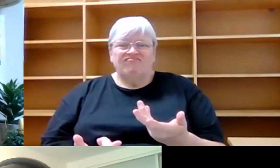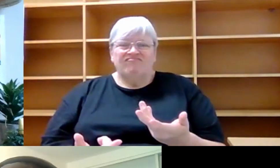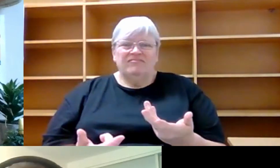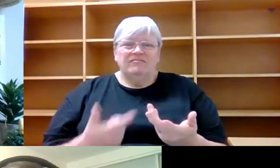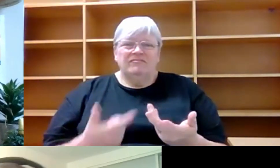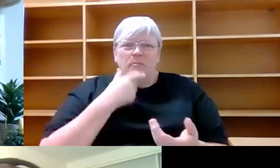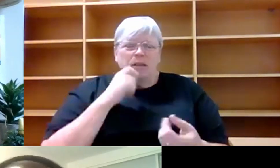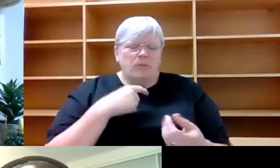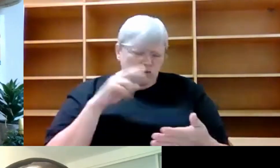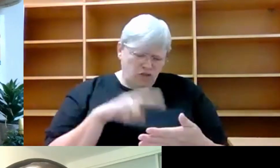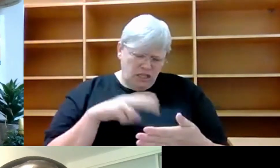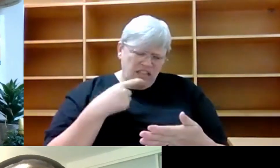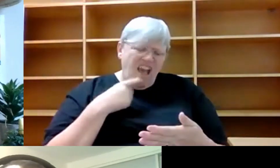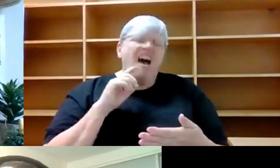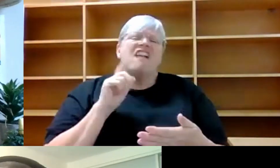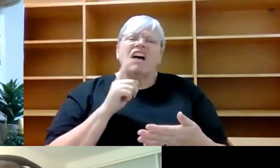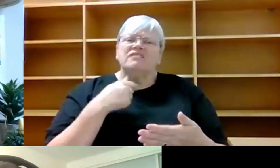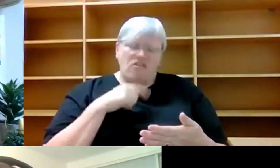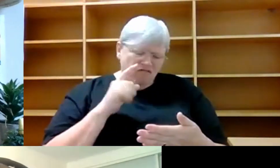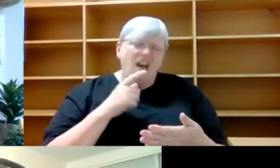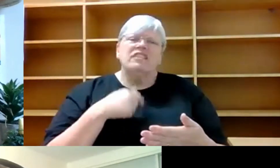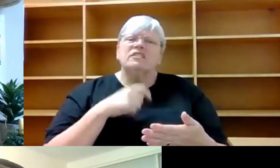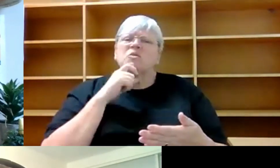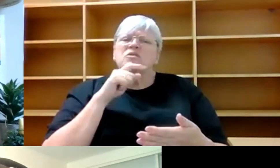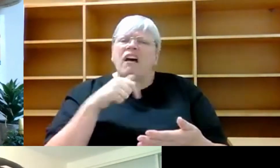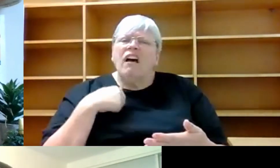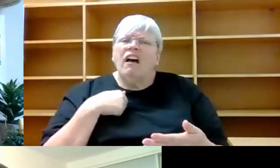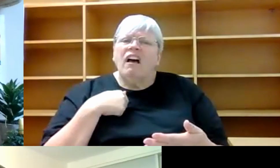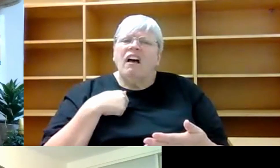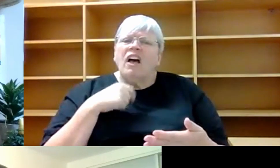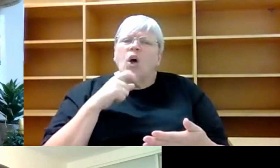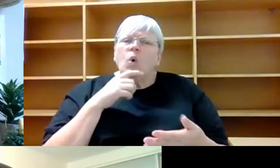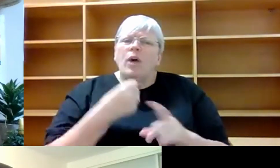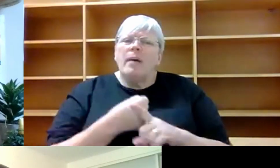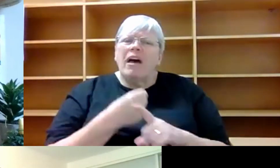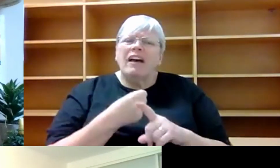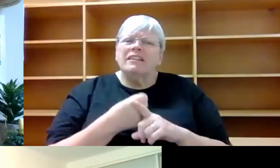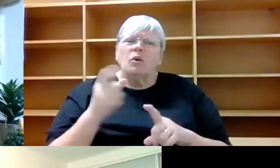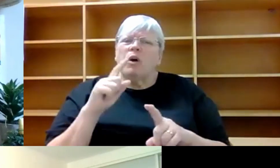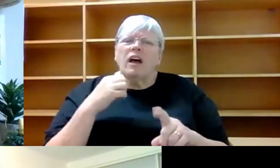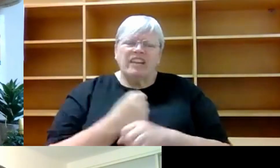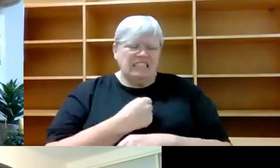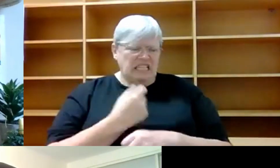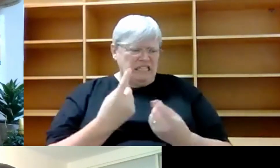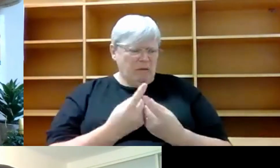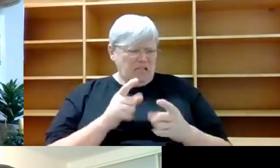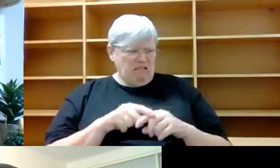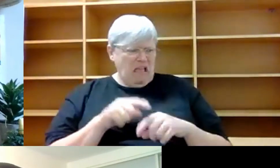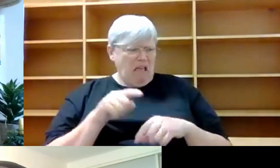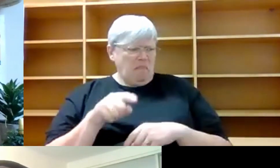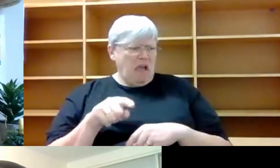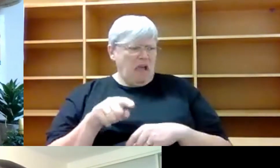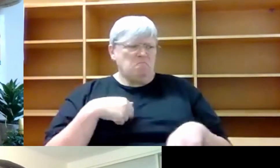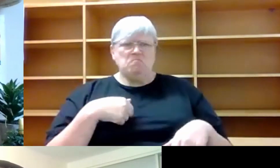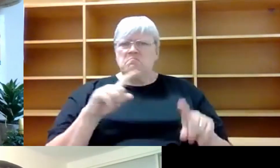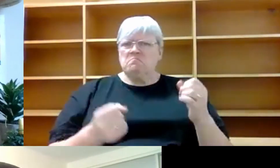will read it and, oh, okay. And who would I impact if I did something like that? I think